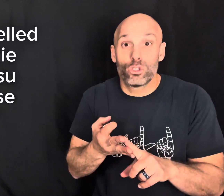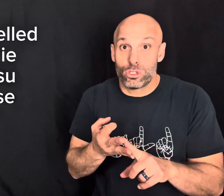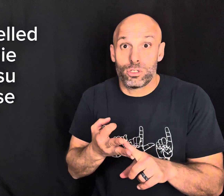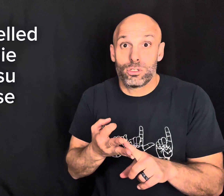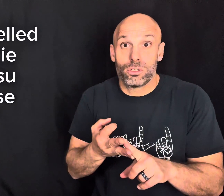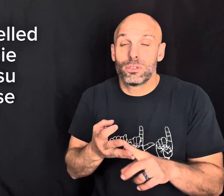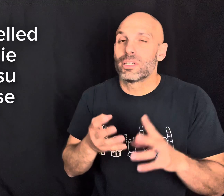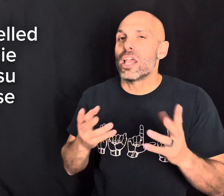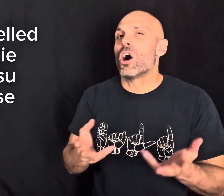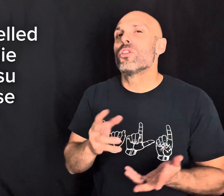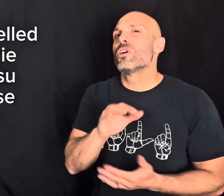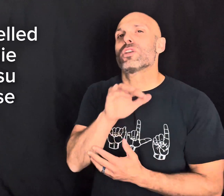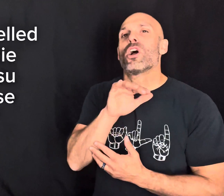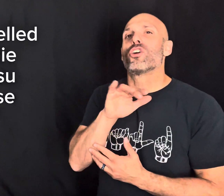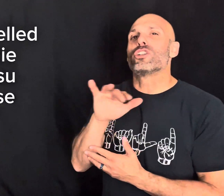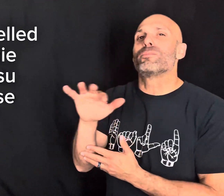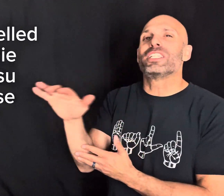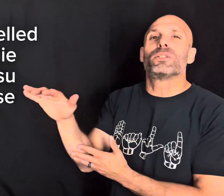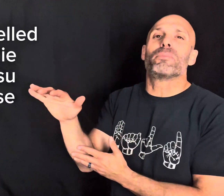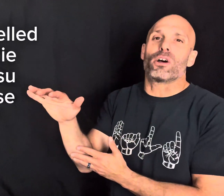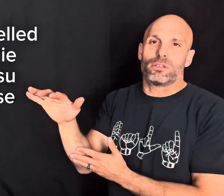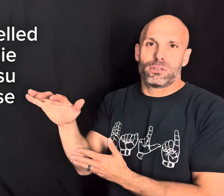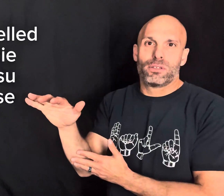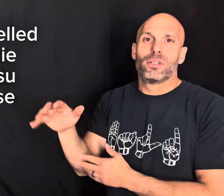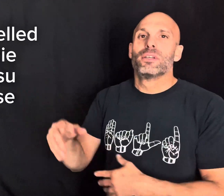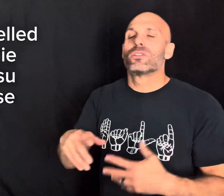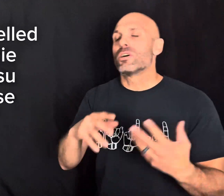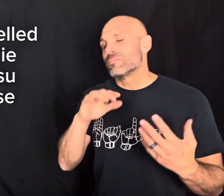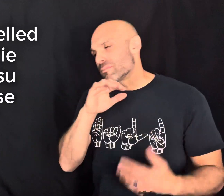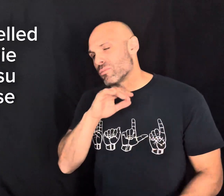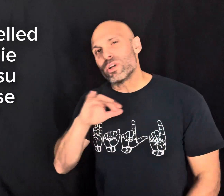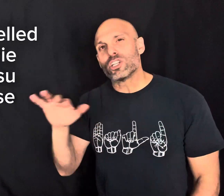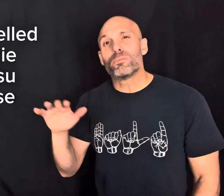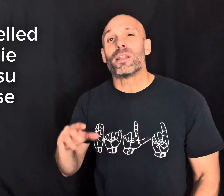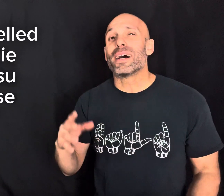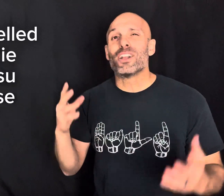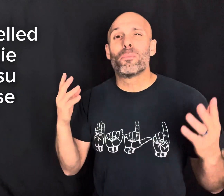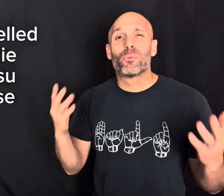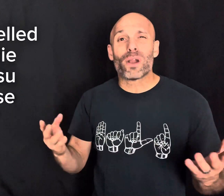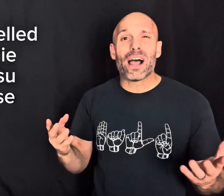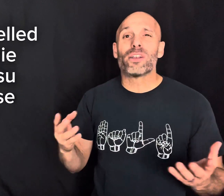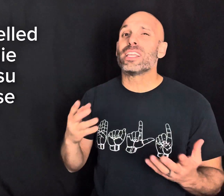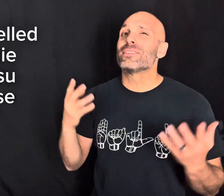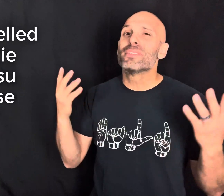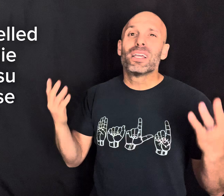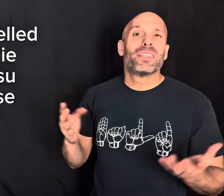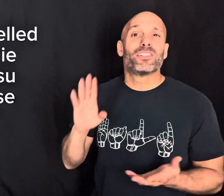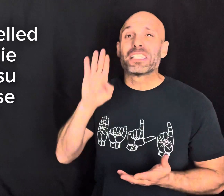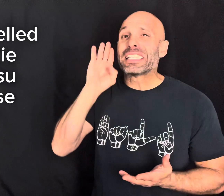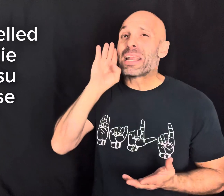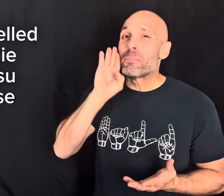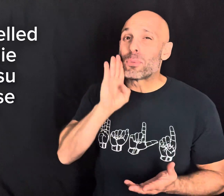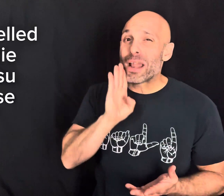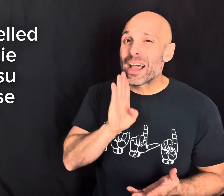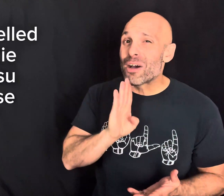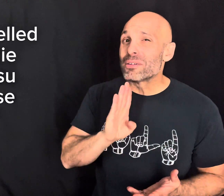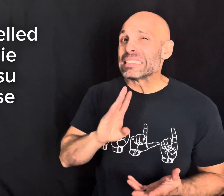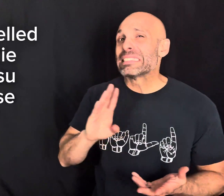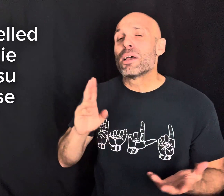mousse? Okay, all those are going to be spelled. So we just spell them. I know brownie, there's the sign brown, but